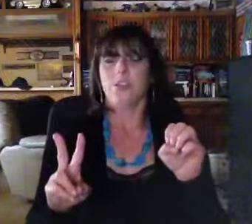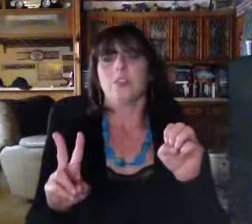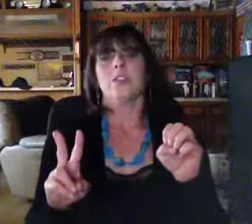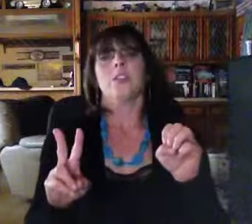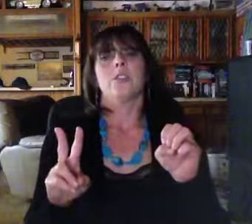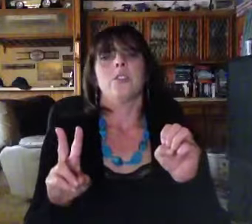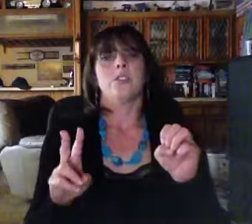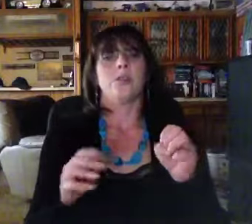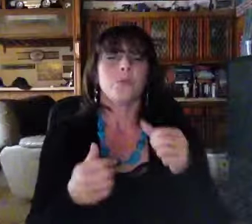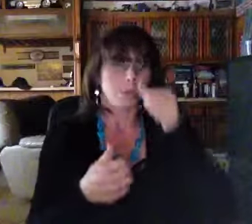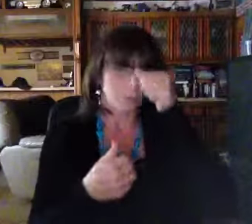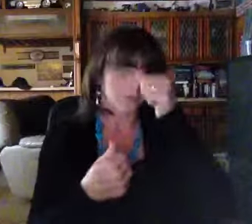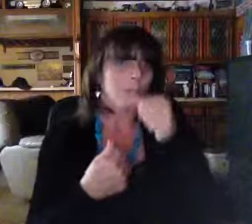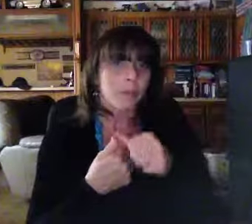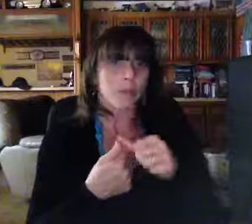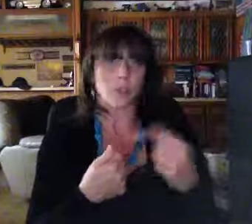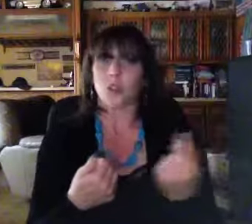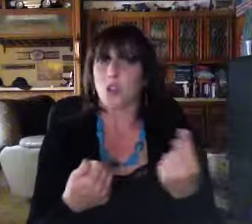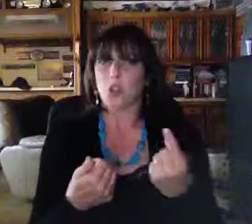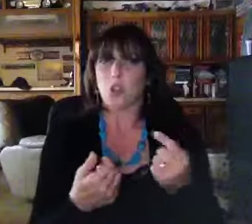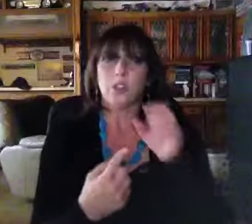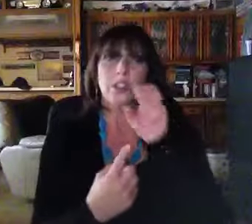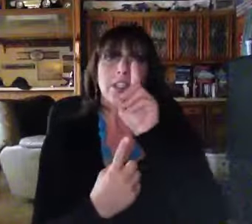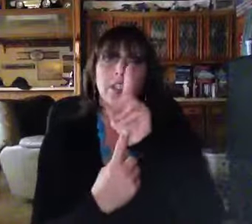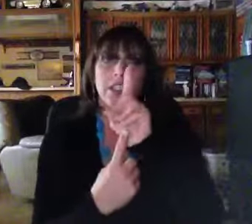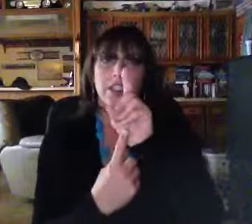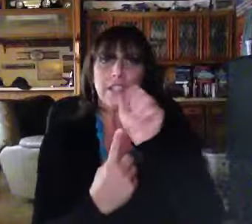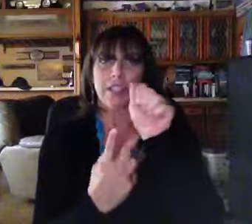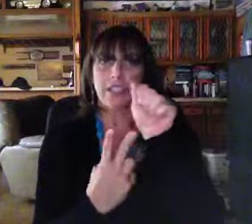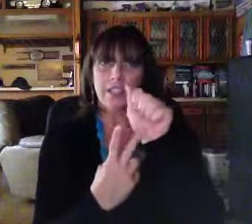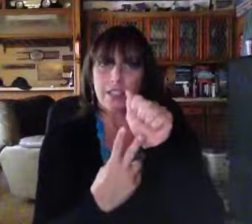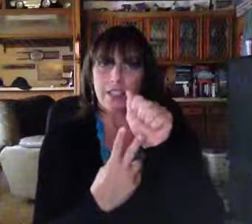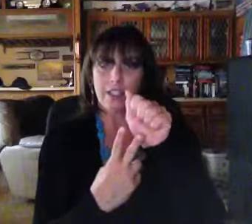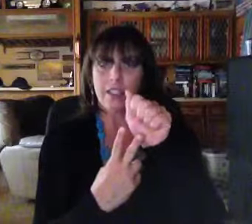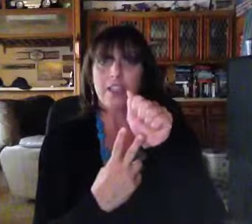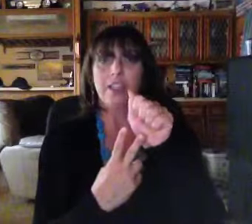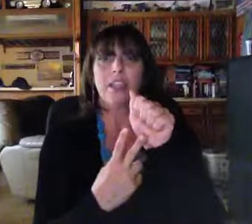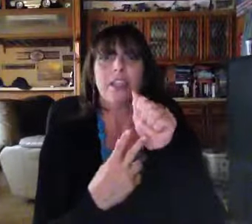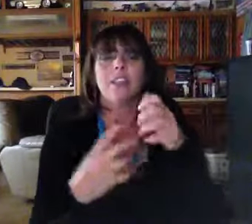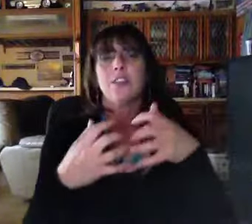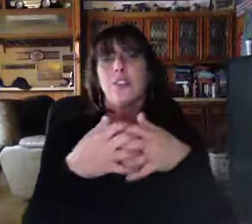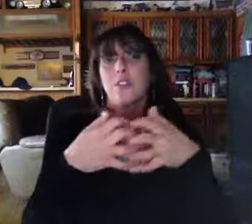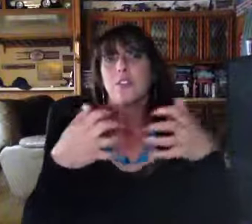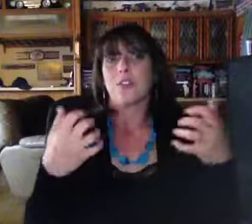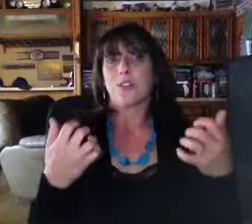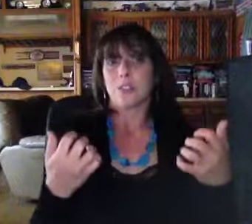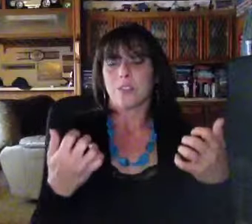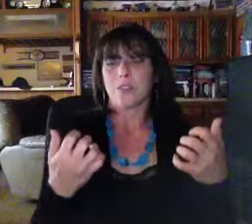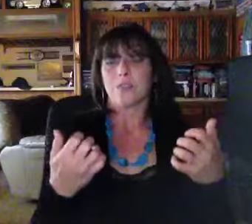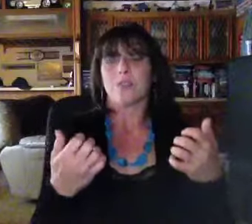Synthesis reaction. In general, 2 substances, normally elements, combine to form just one